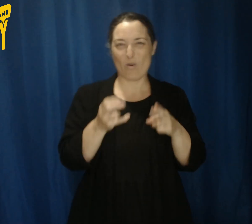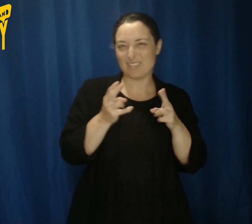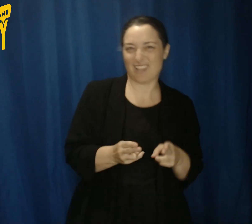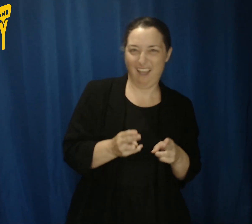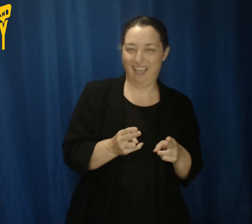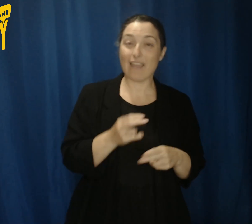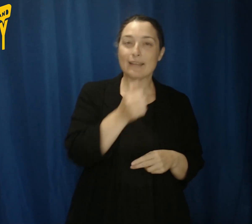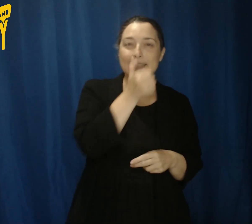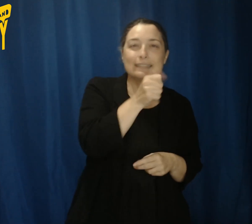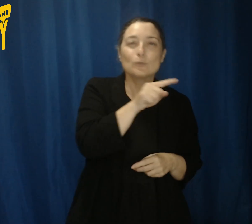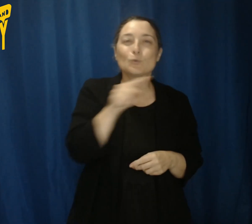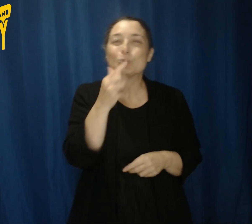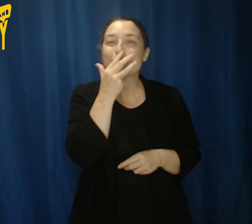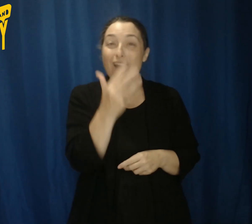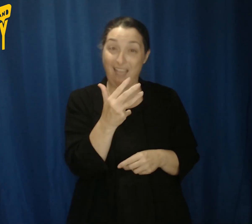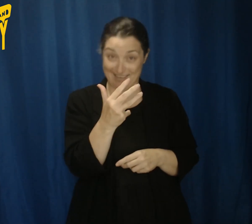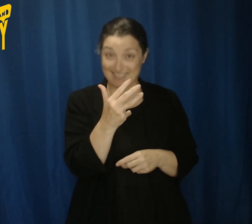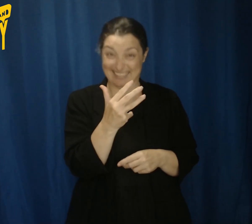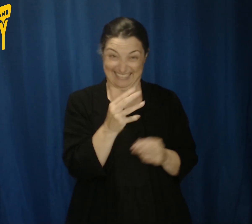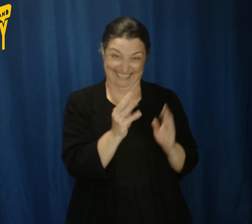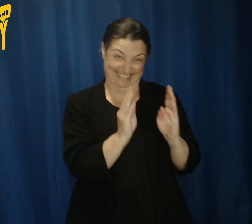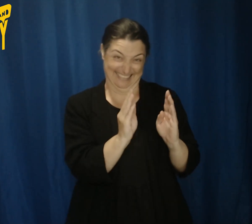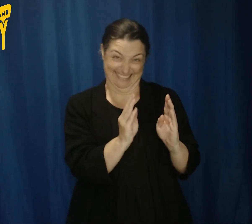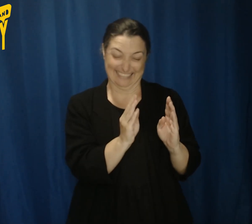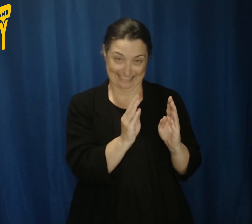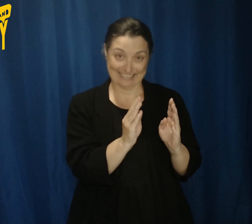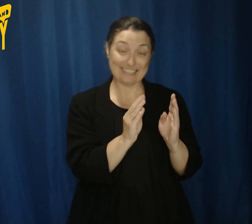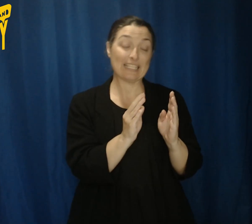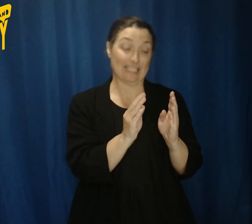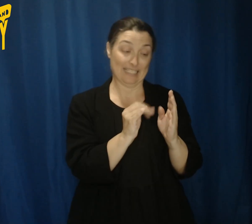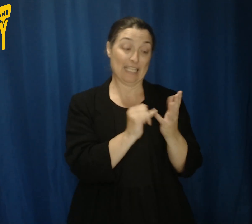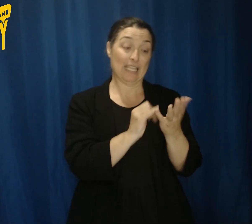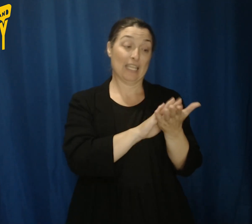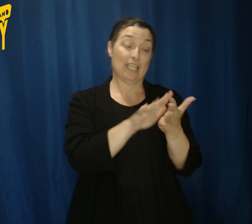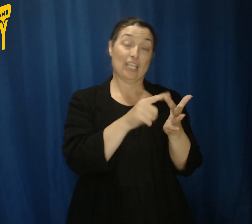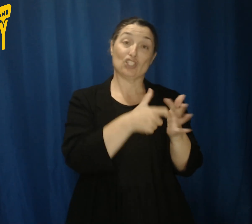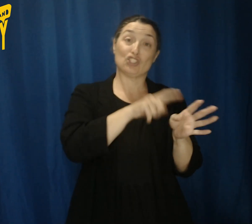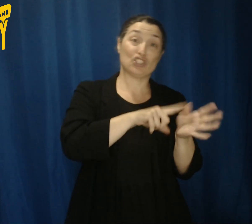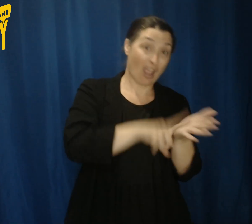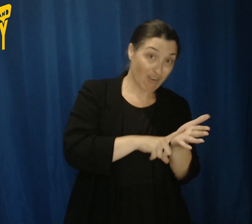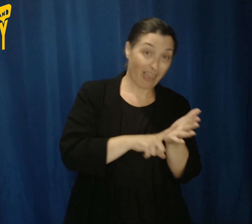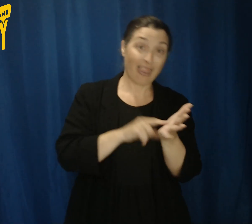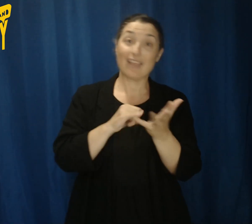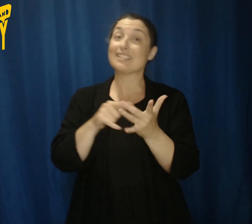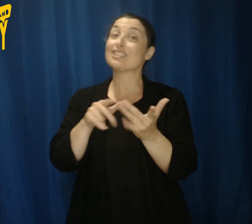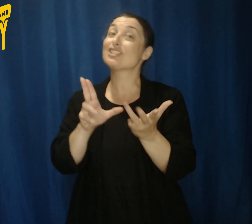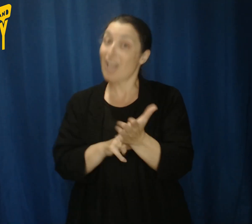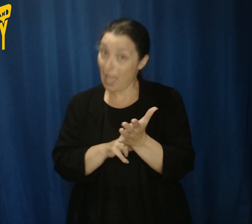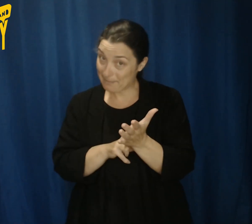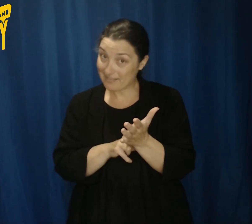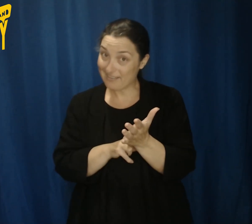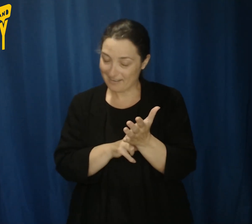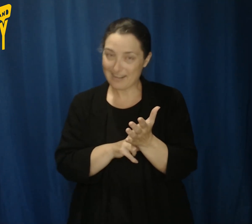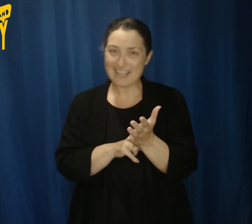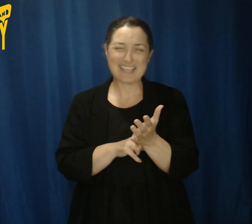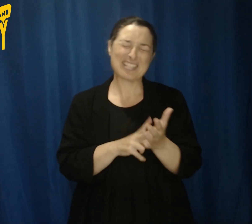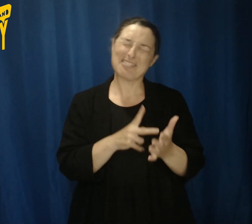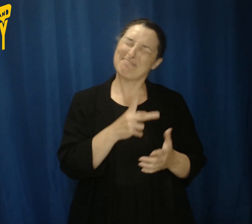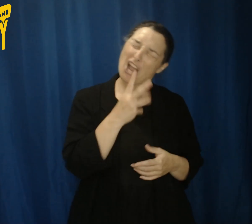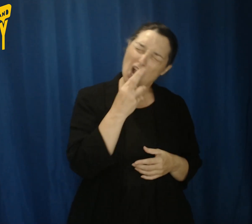9. And their names were Cheryl and Simon. And I was really, really close to them. Cheryl